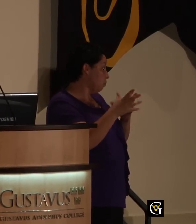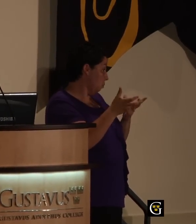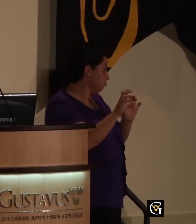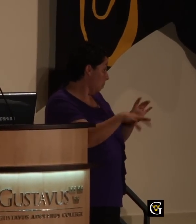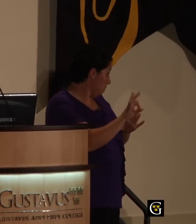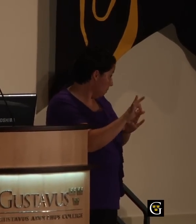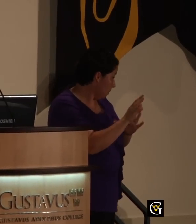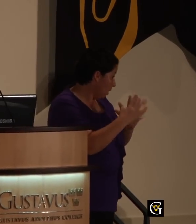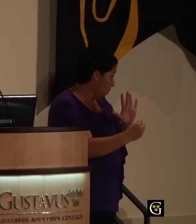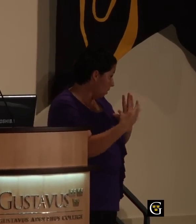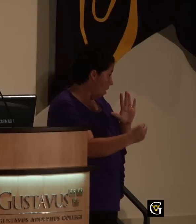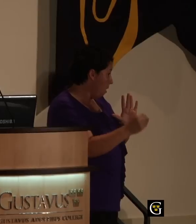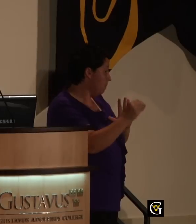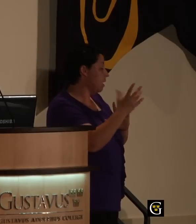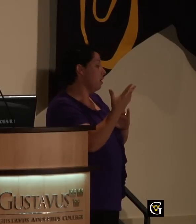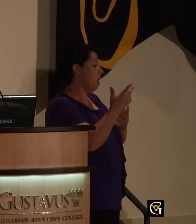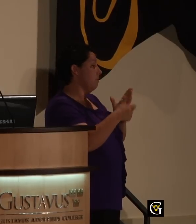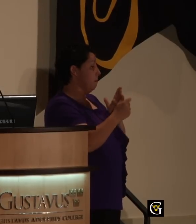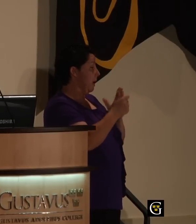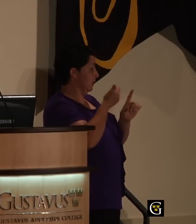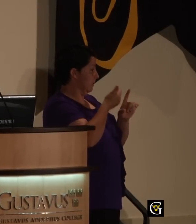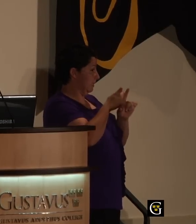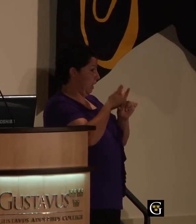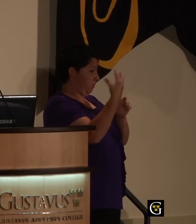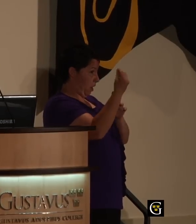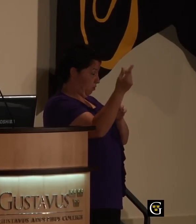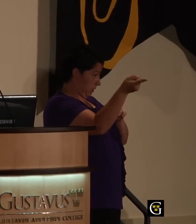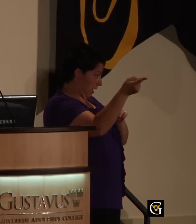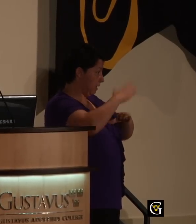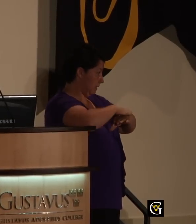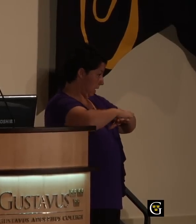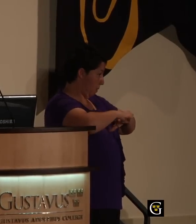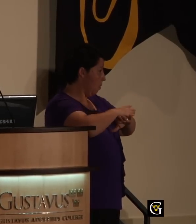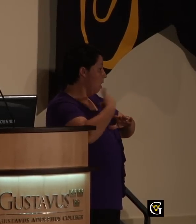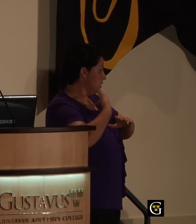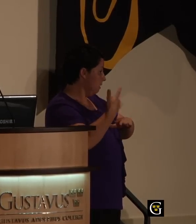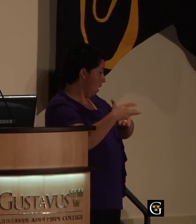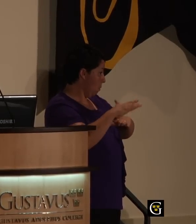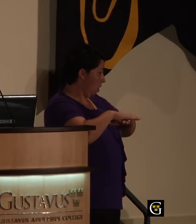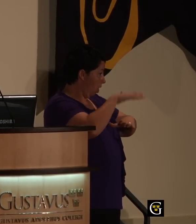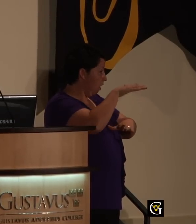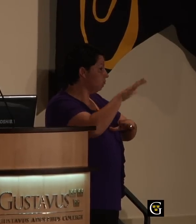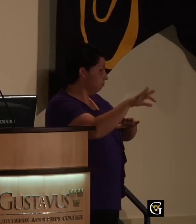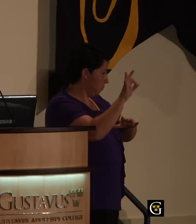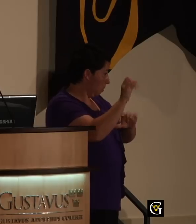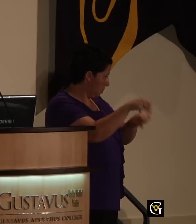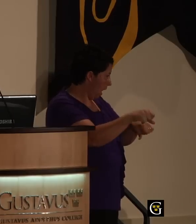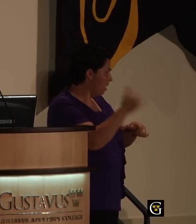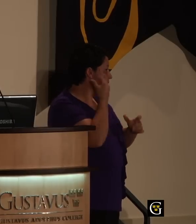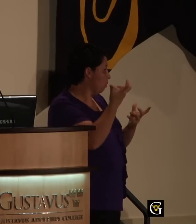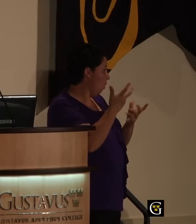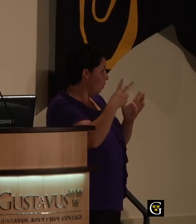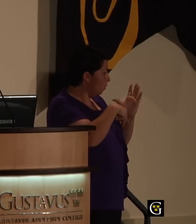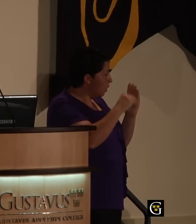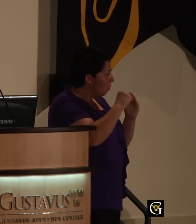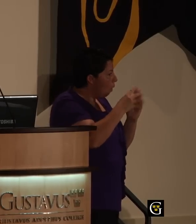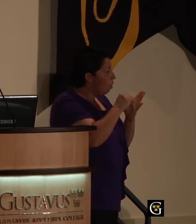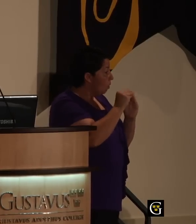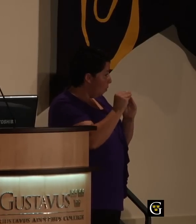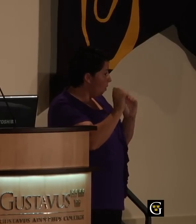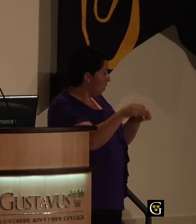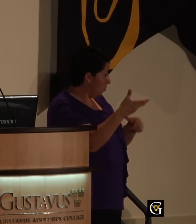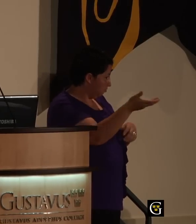of Nobel Conference magazine outside, the table outside, if you want to learn more, read a little bit more in there about